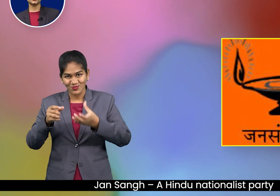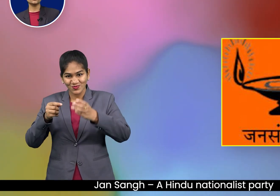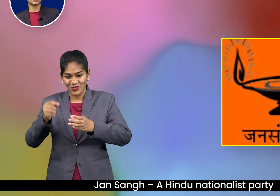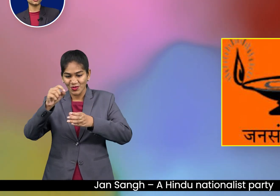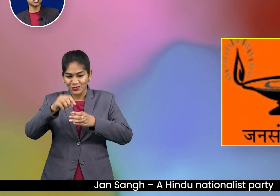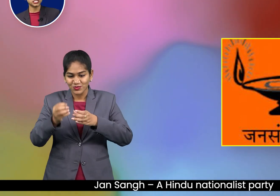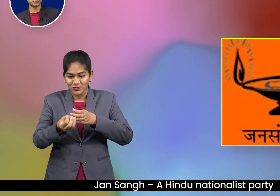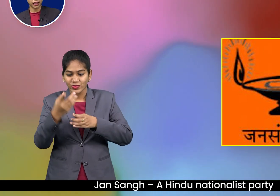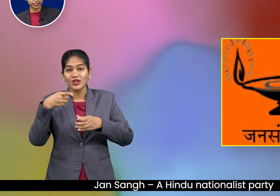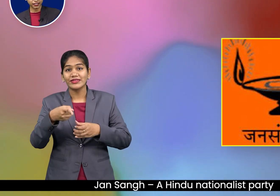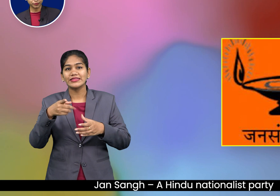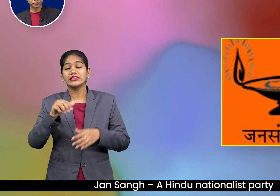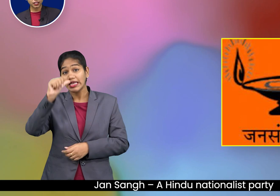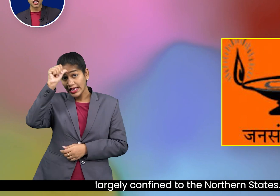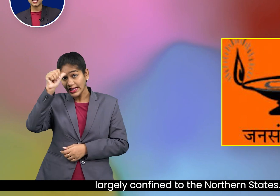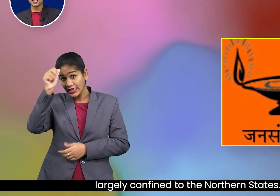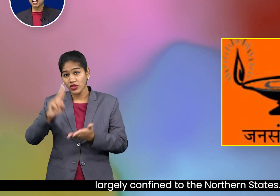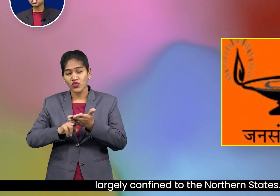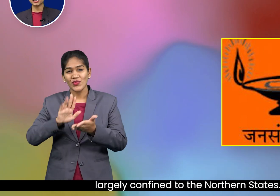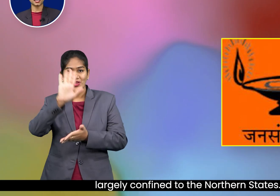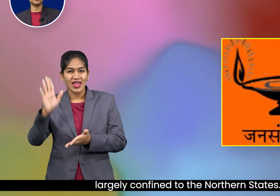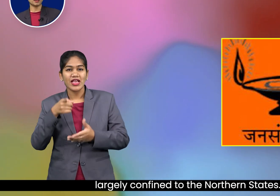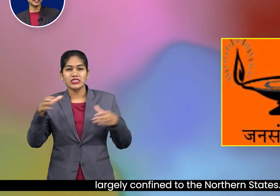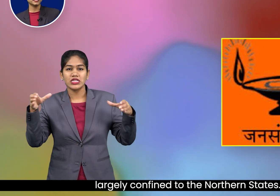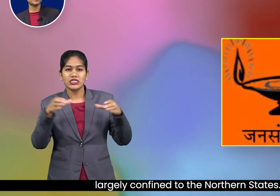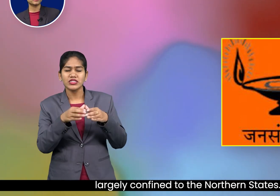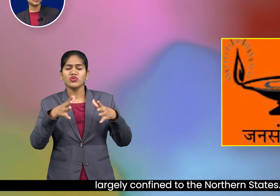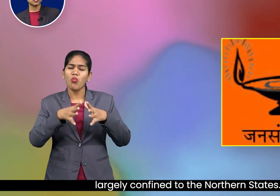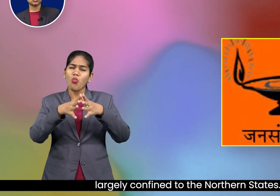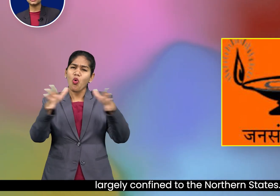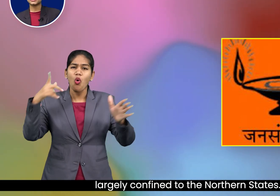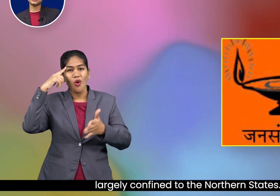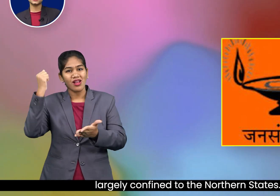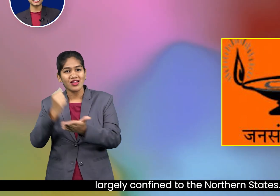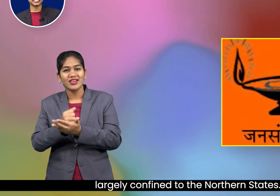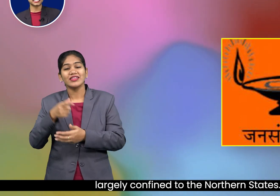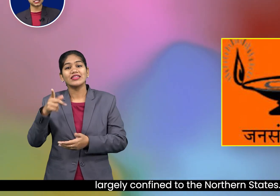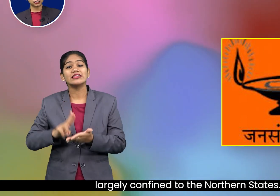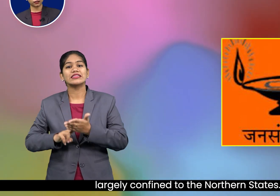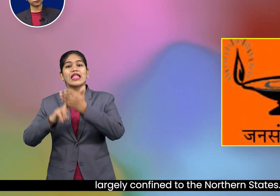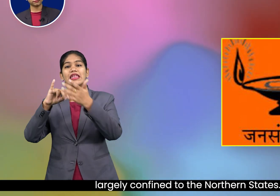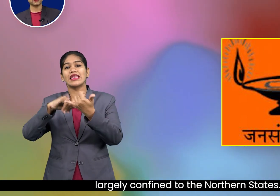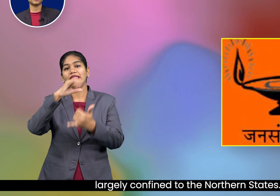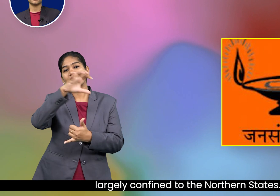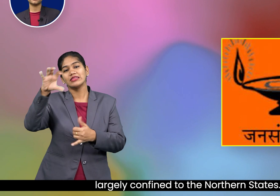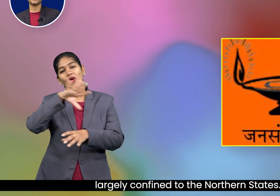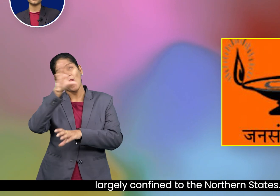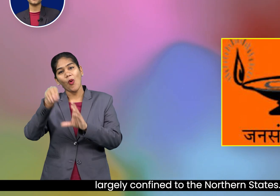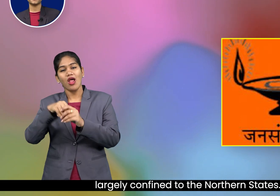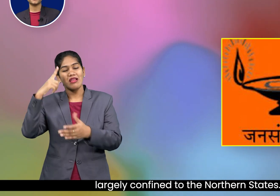a Hindu nationalist party largely confined to the northern states.